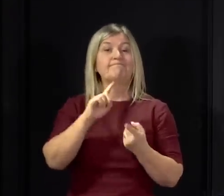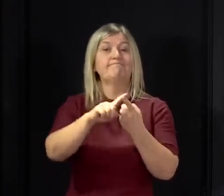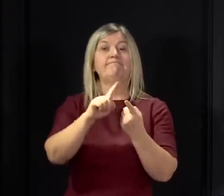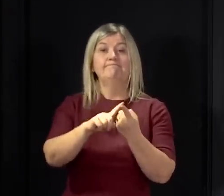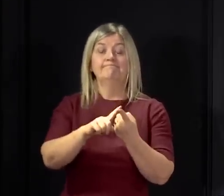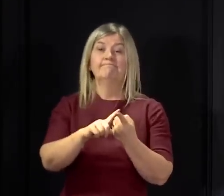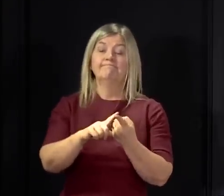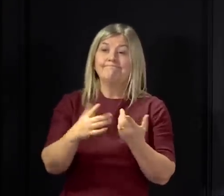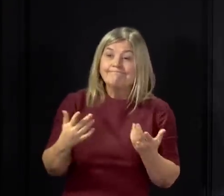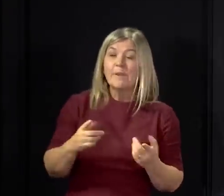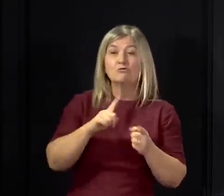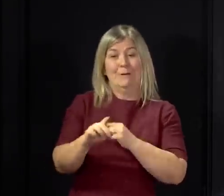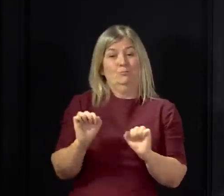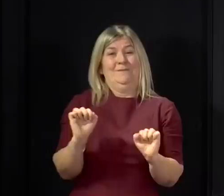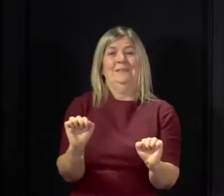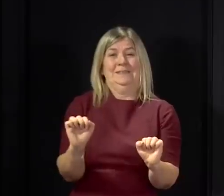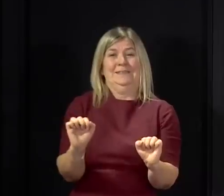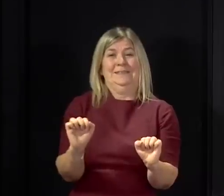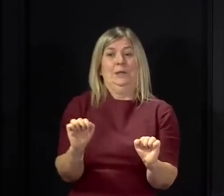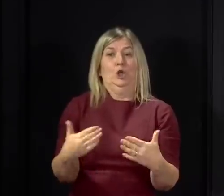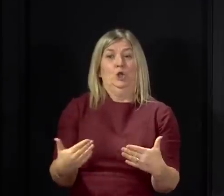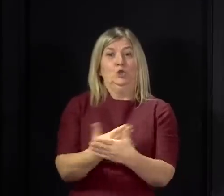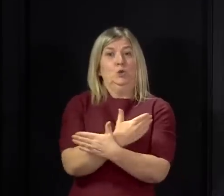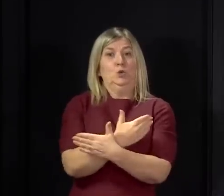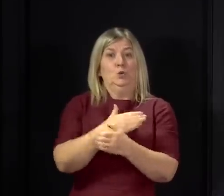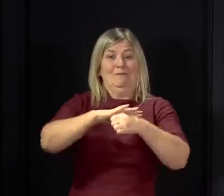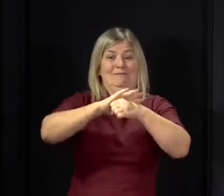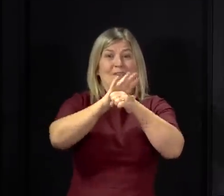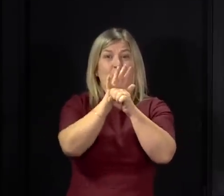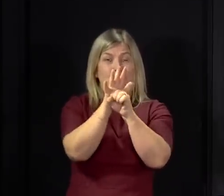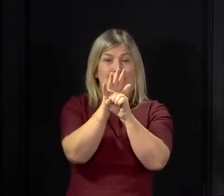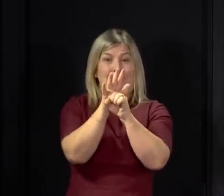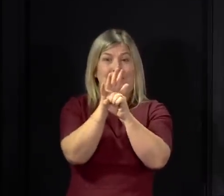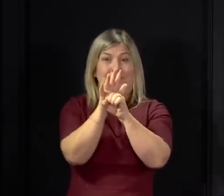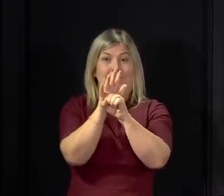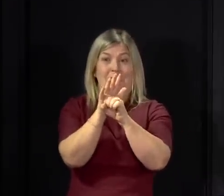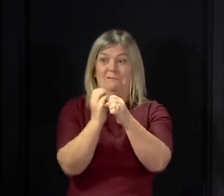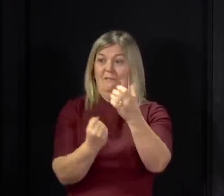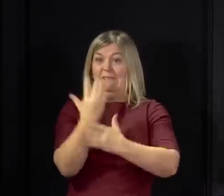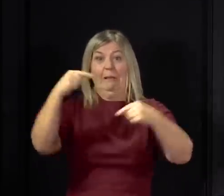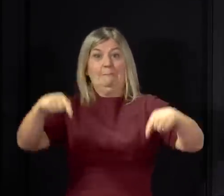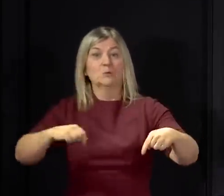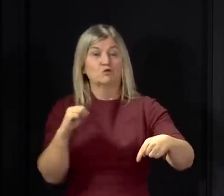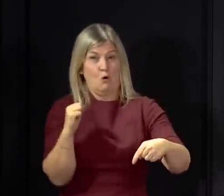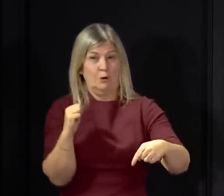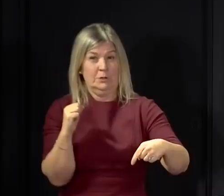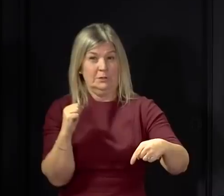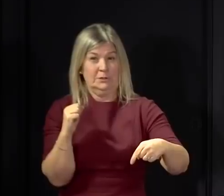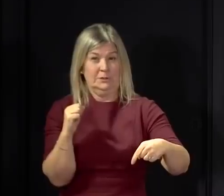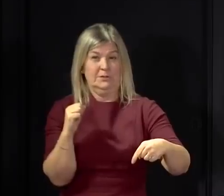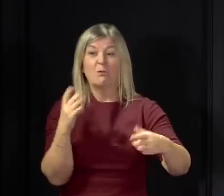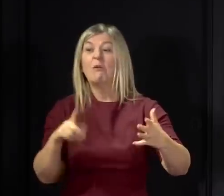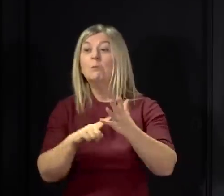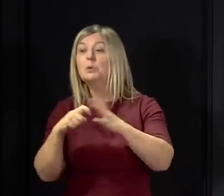is designed to prevent more of this new strain entering Scotland from parts of the UK where we know it is already circulating